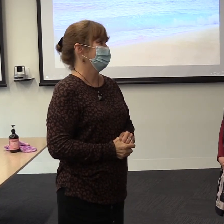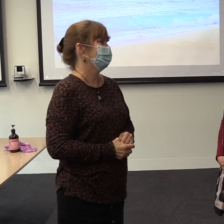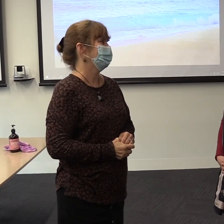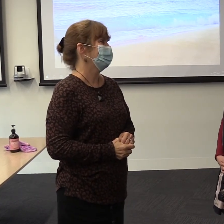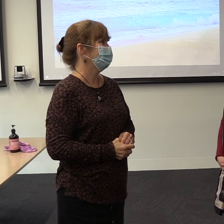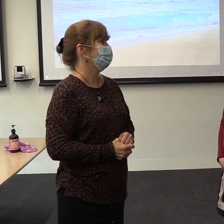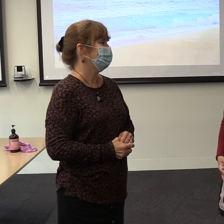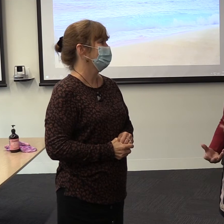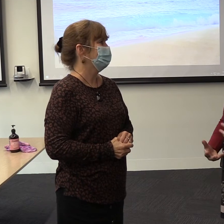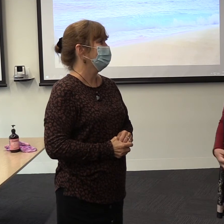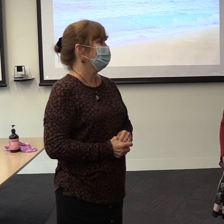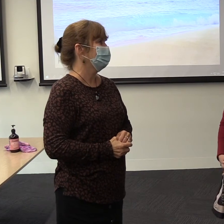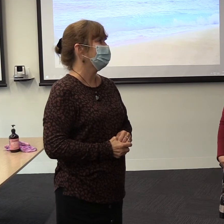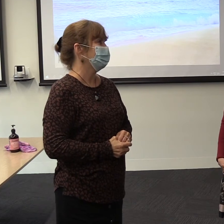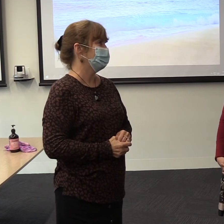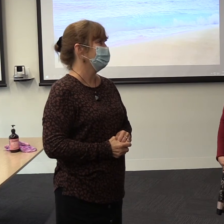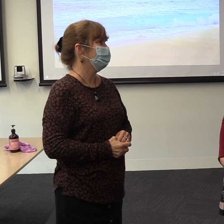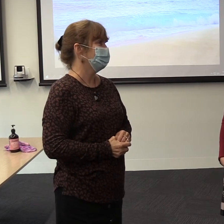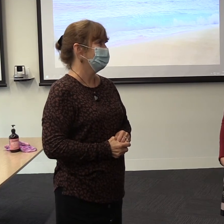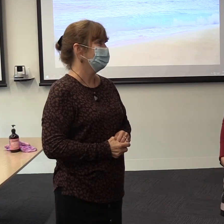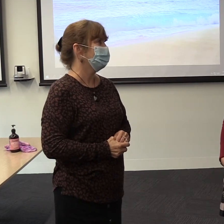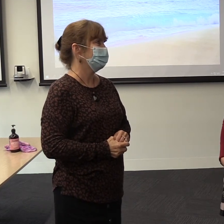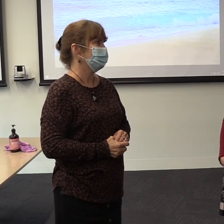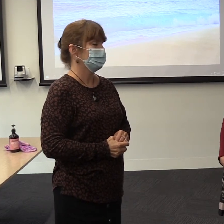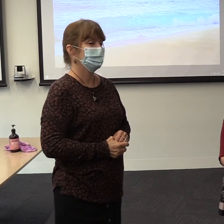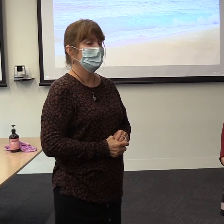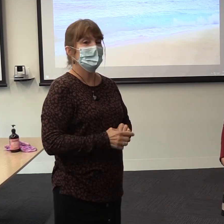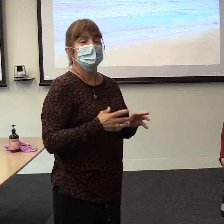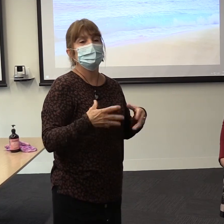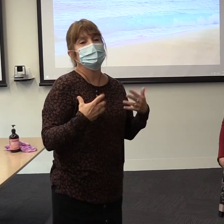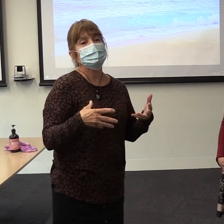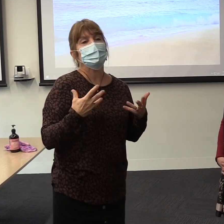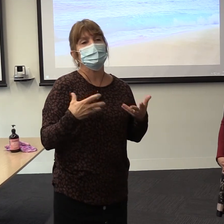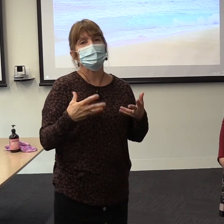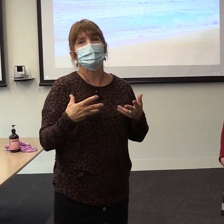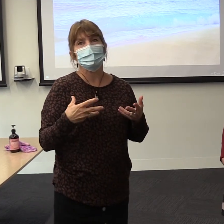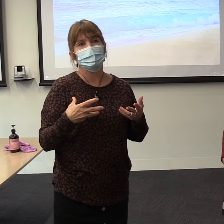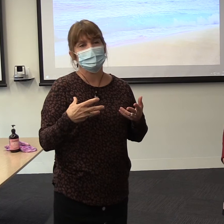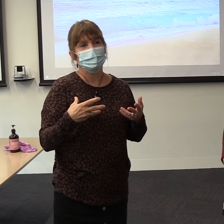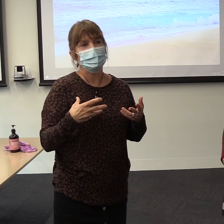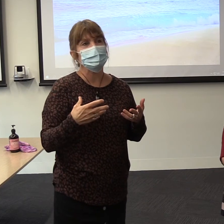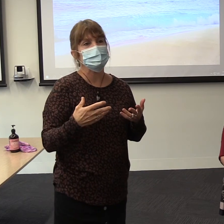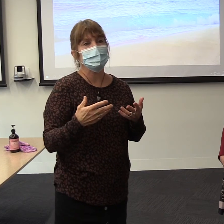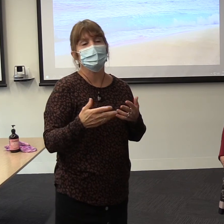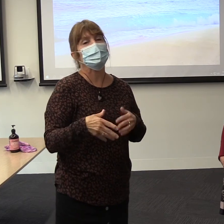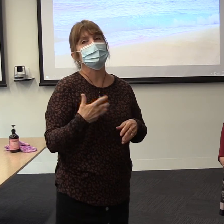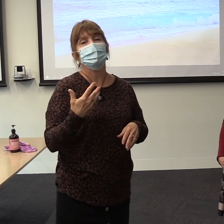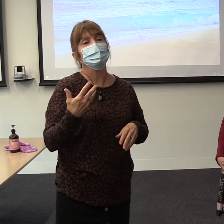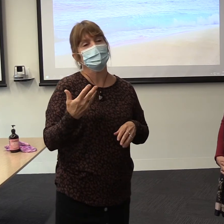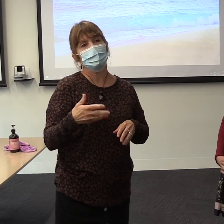my own. So that's an interesting experience as well. Yeah. And these take a bit of practice. And as I say, you might find that your